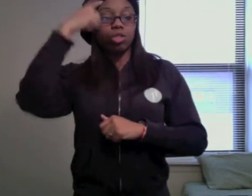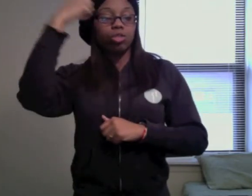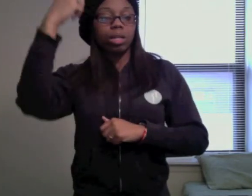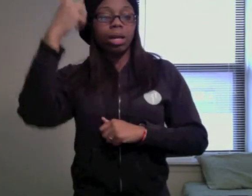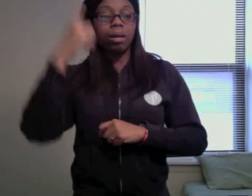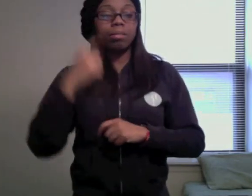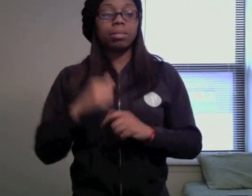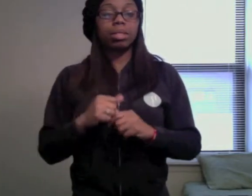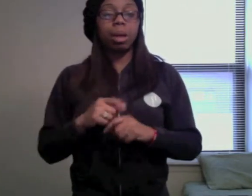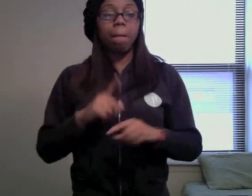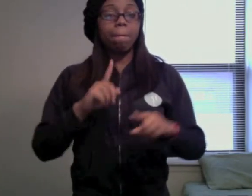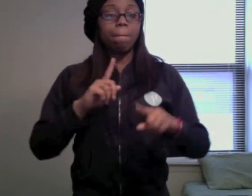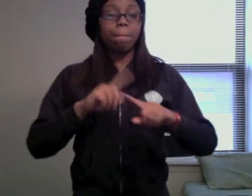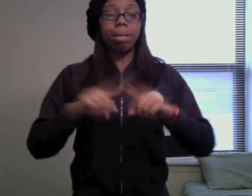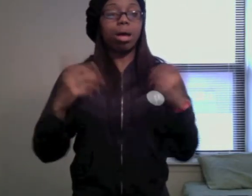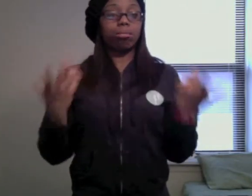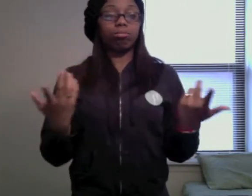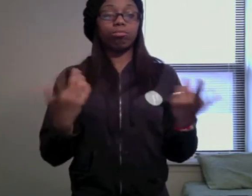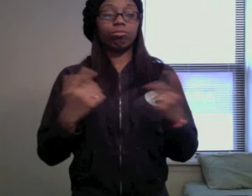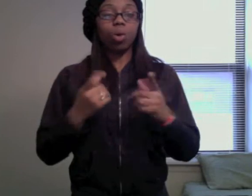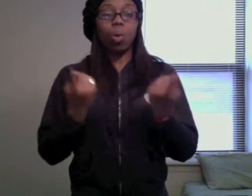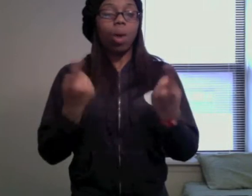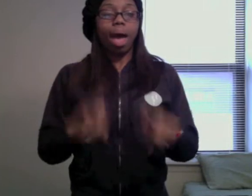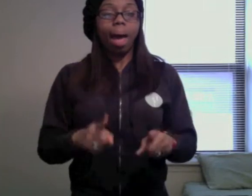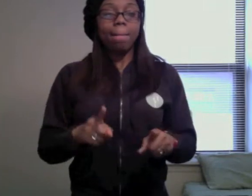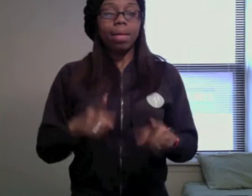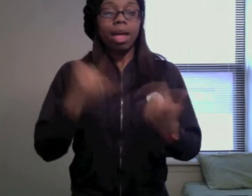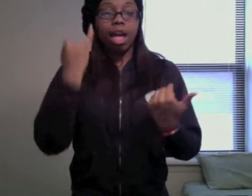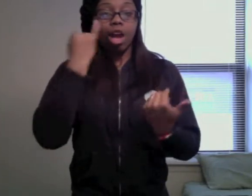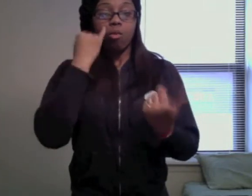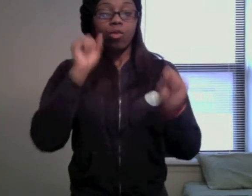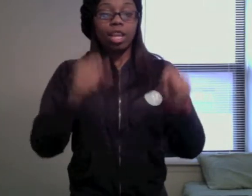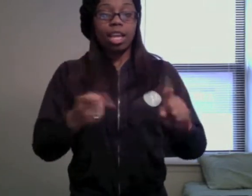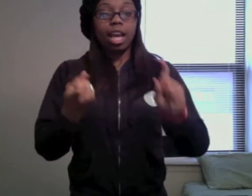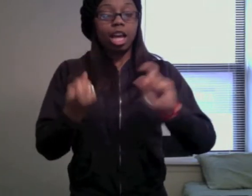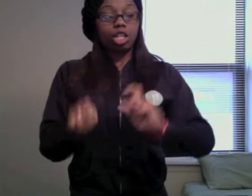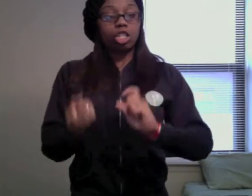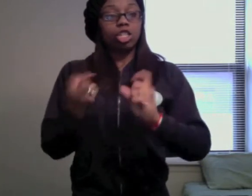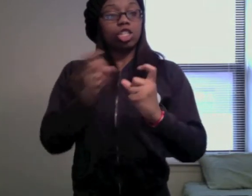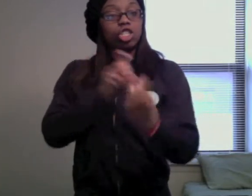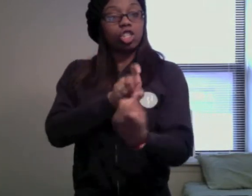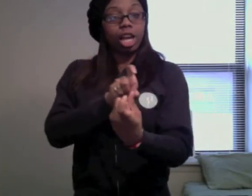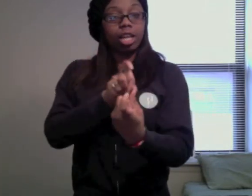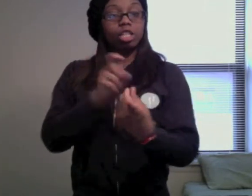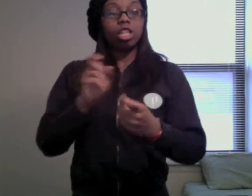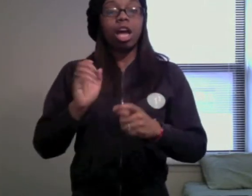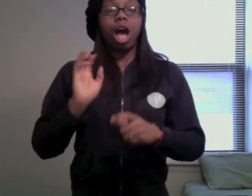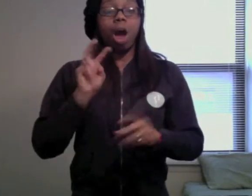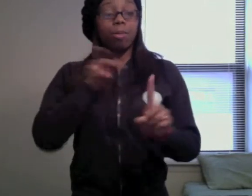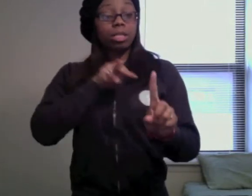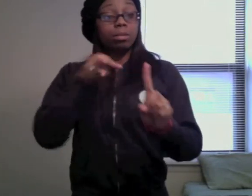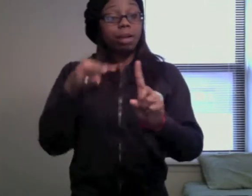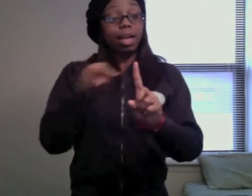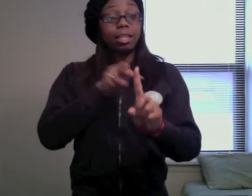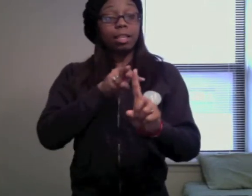alternative? If we could shift our perspective and see fear instead as an ally that's telling